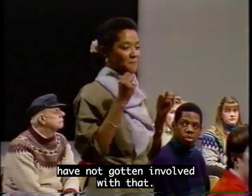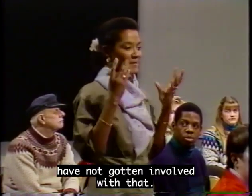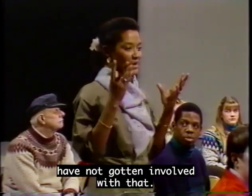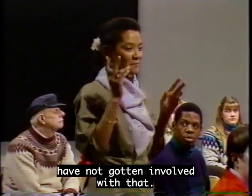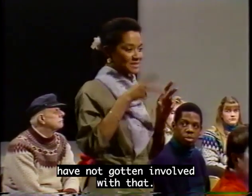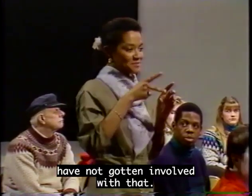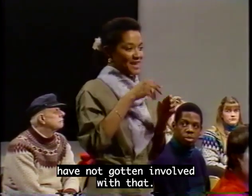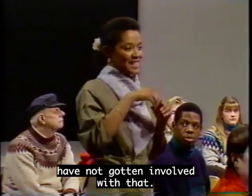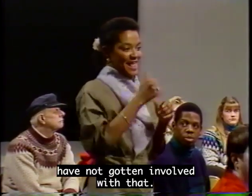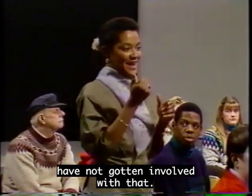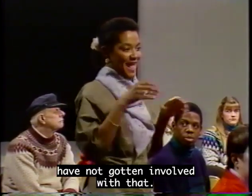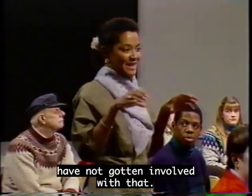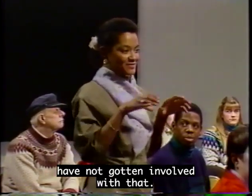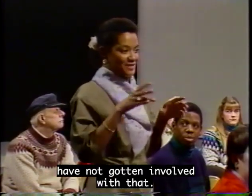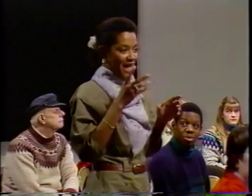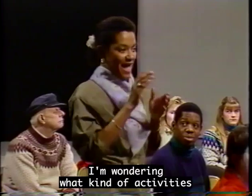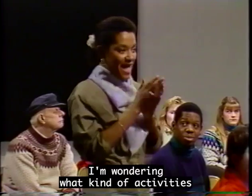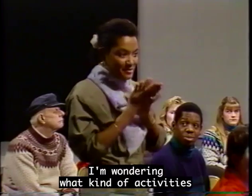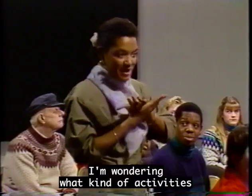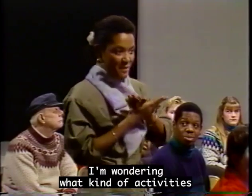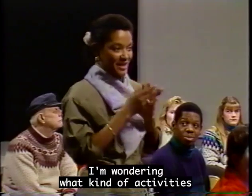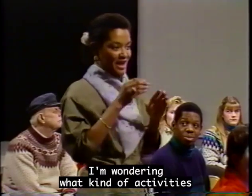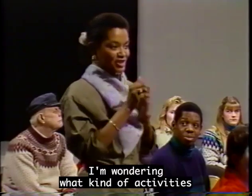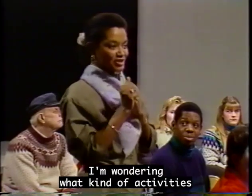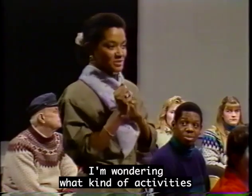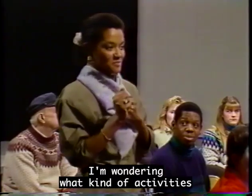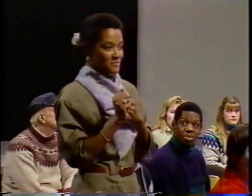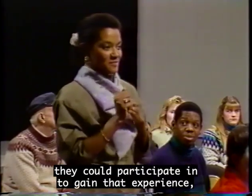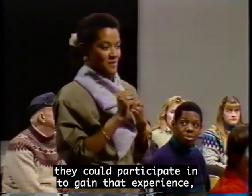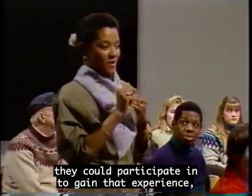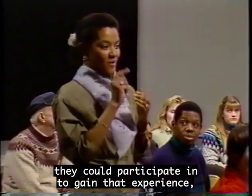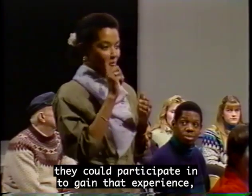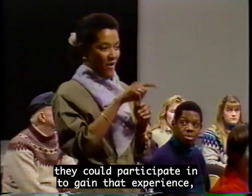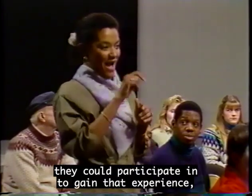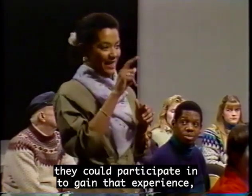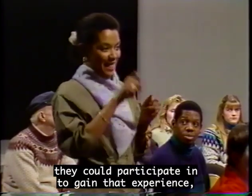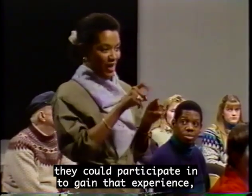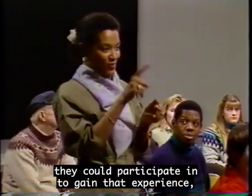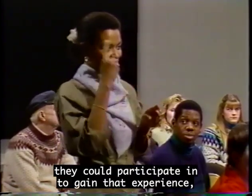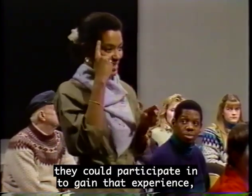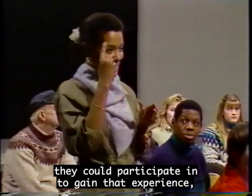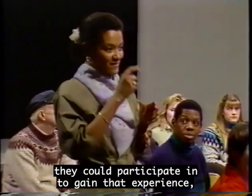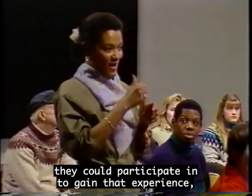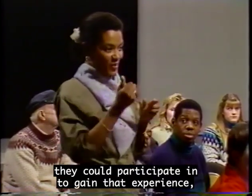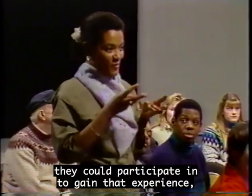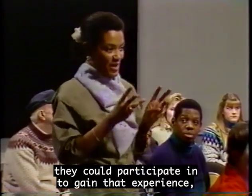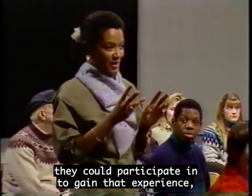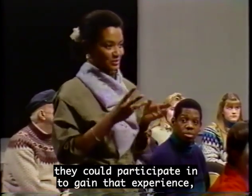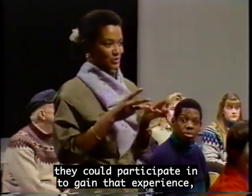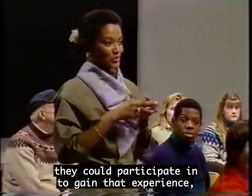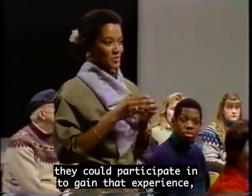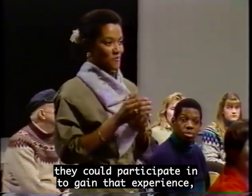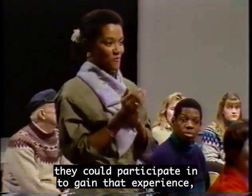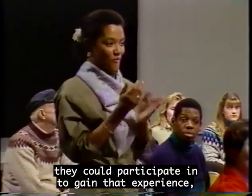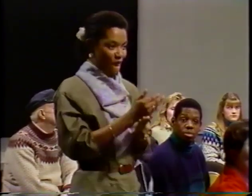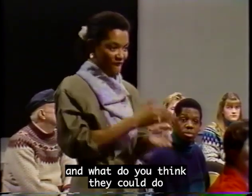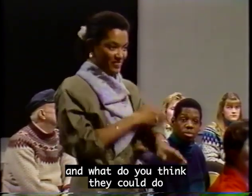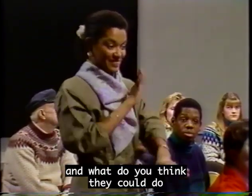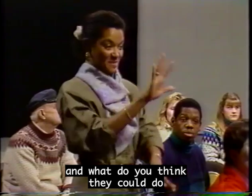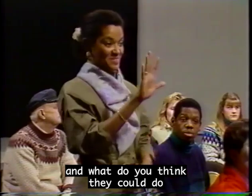not gotten involved with that. I'm wondering what kind of activities they could participate in to gain that experience, and what do you